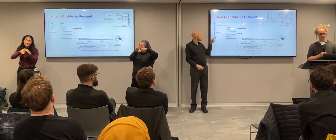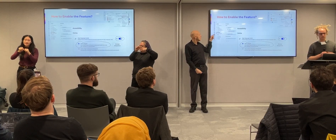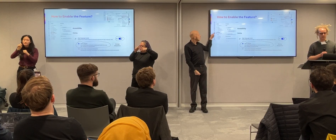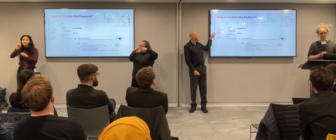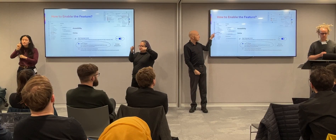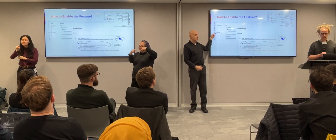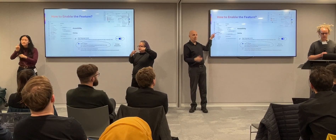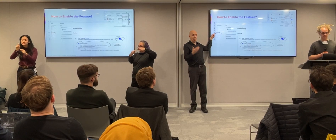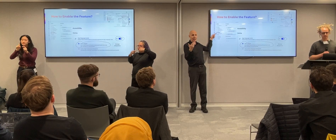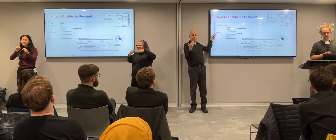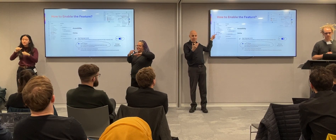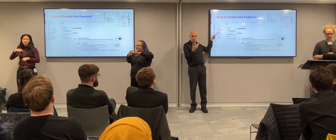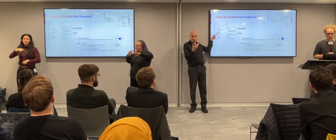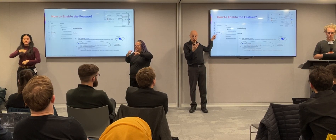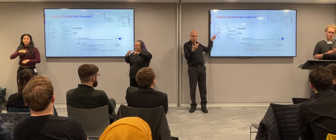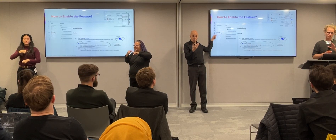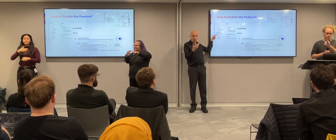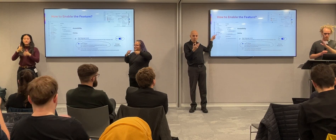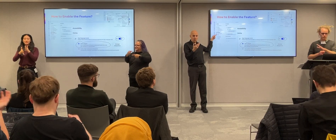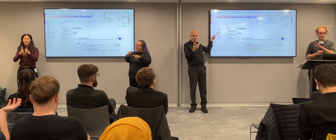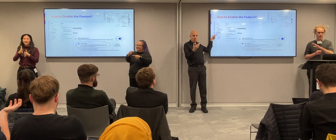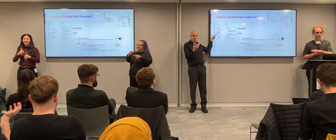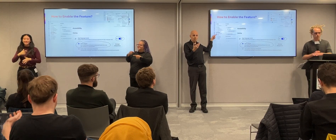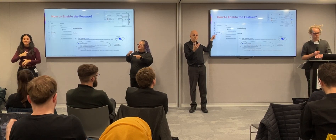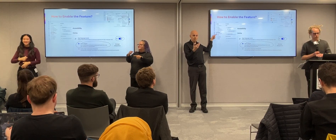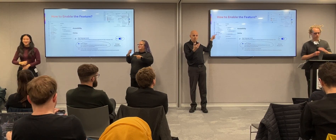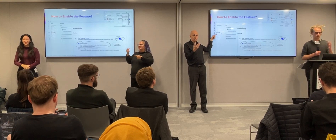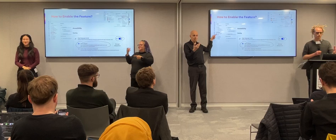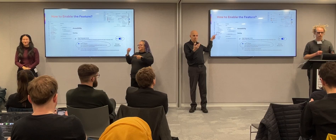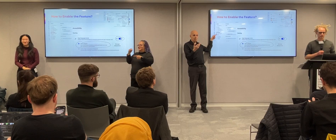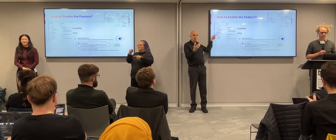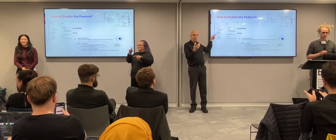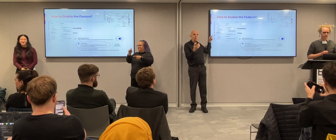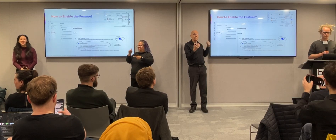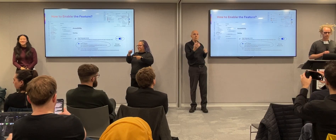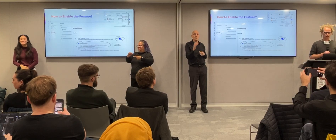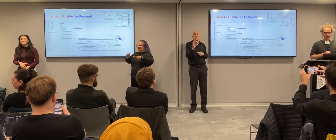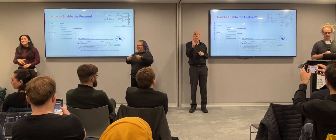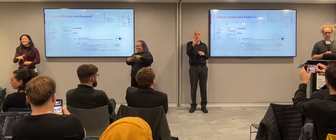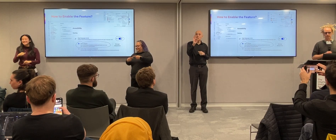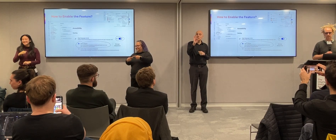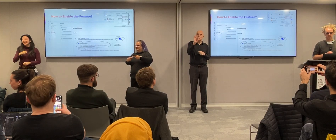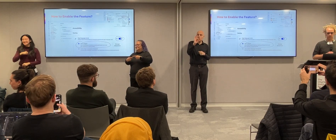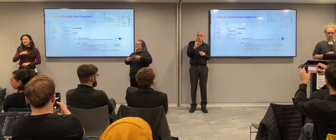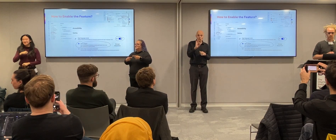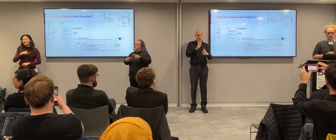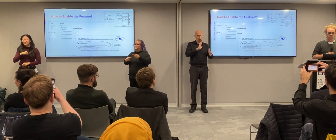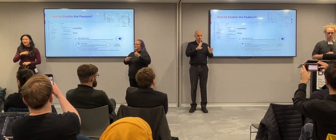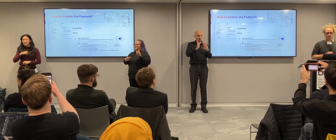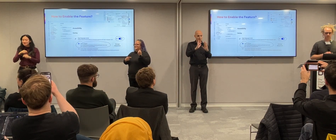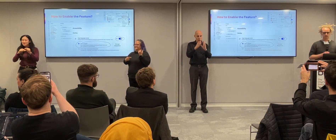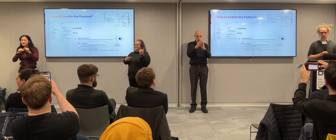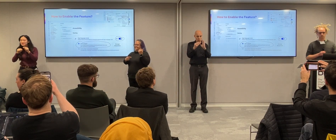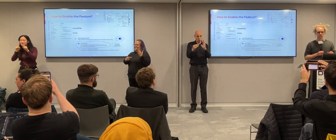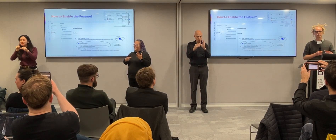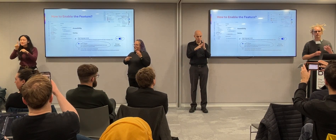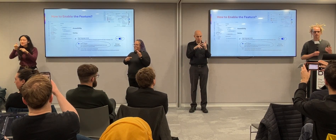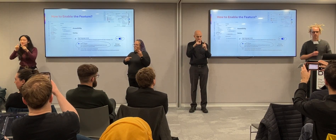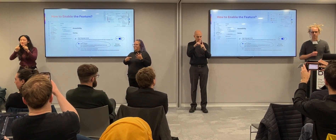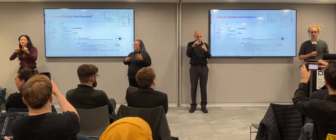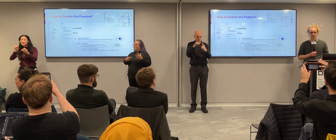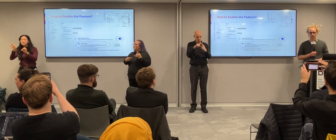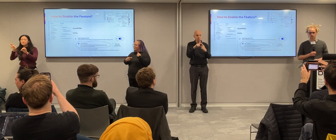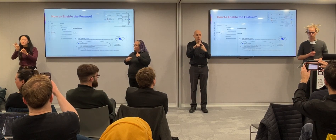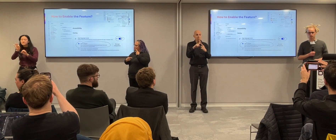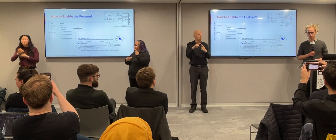you self-identify as, you turn on sign language mode and you self-identify either as a signer or as an interpreter, and that's